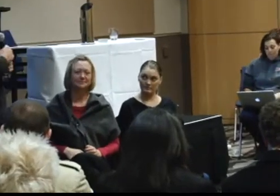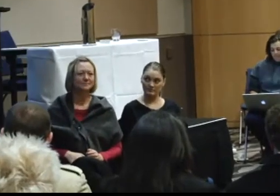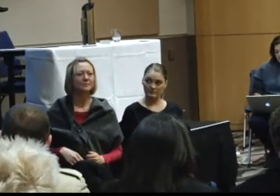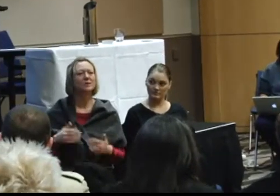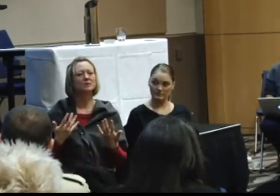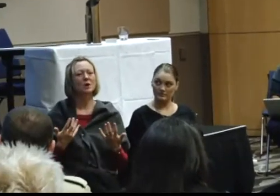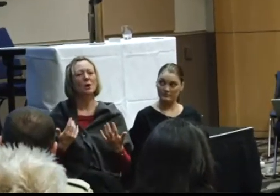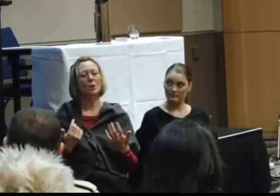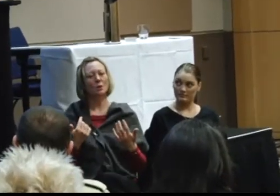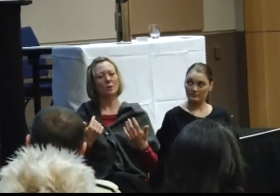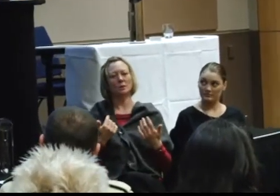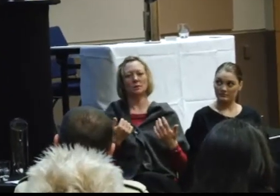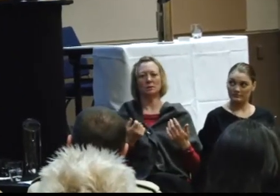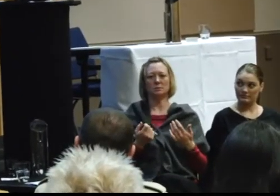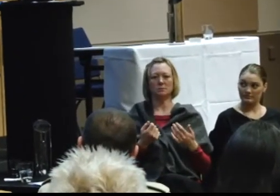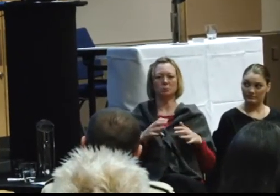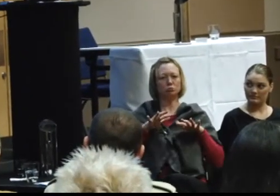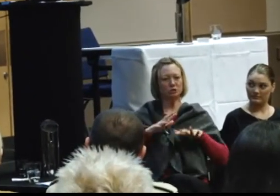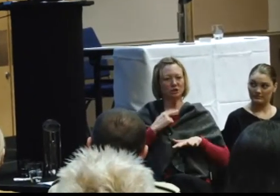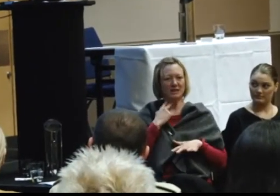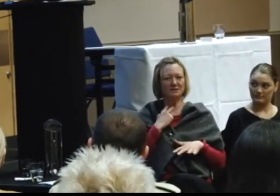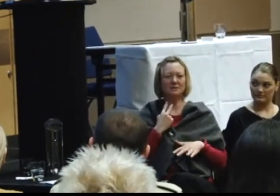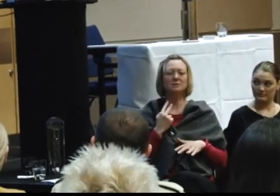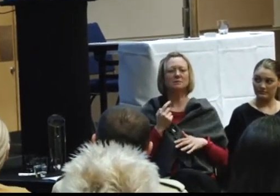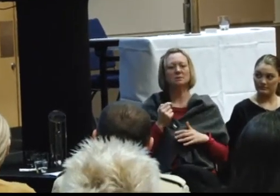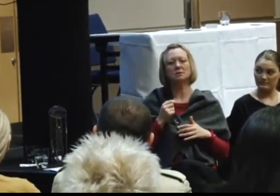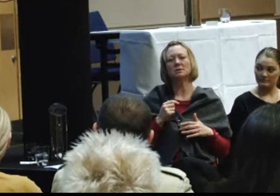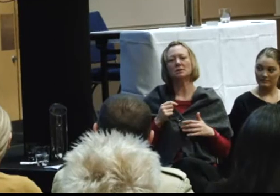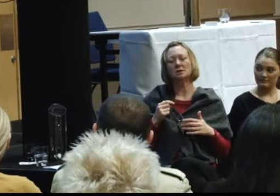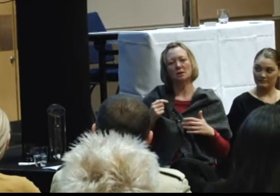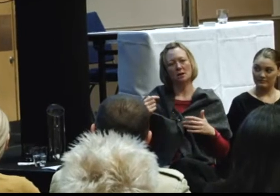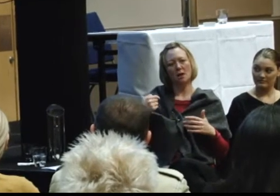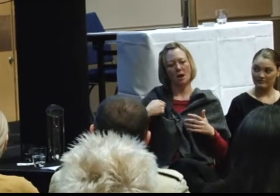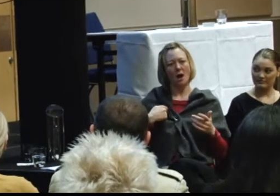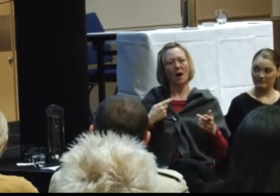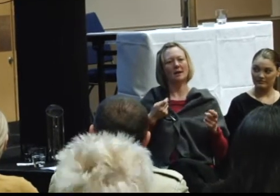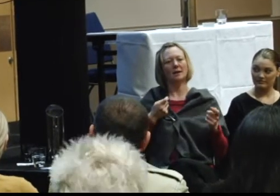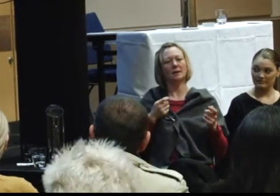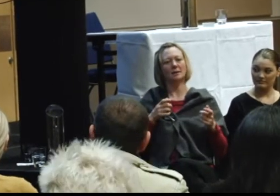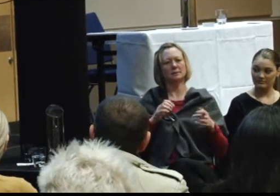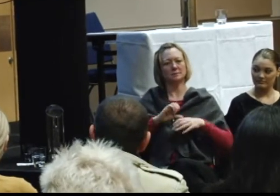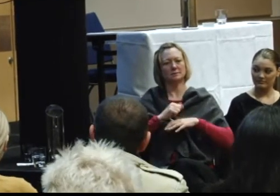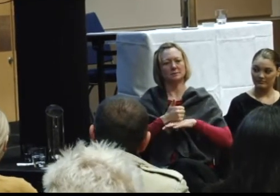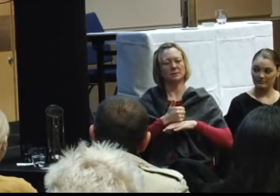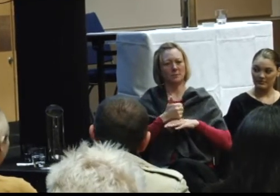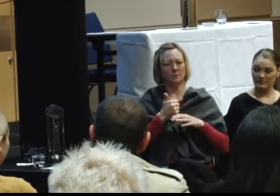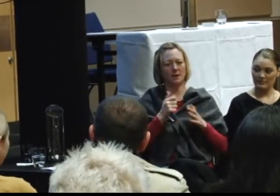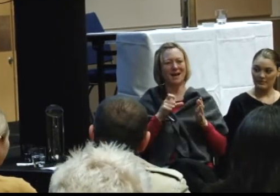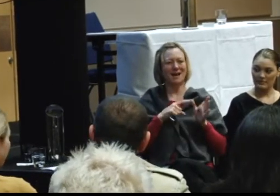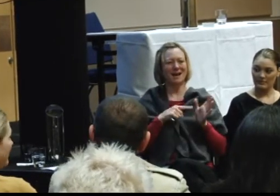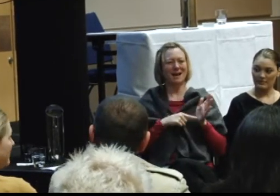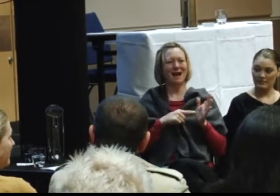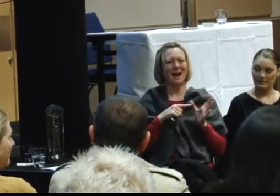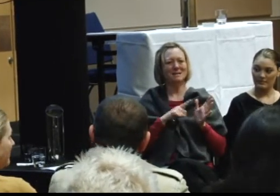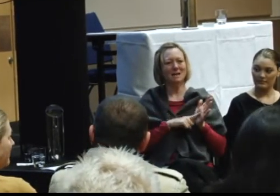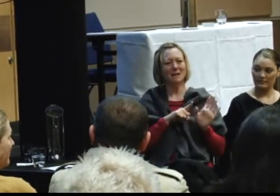So I get to tout the Catalyst Summer Academy, which we set up 2 years ago for